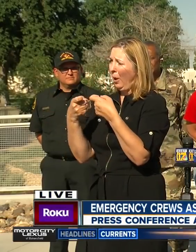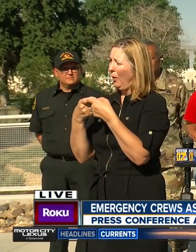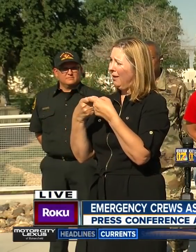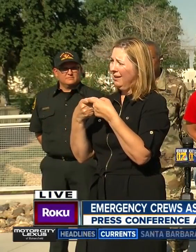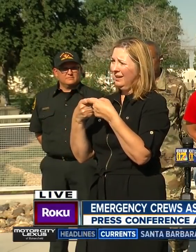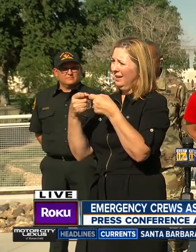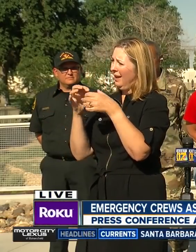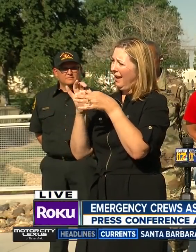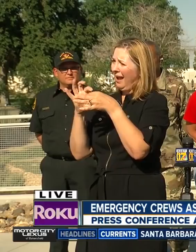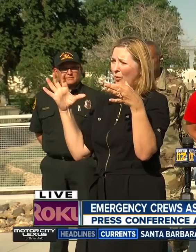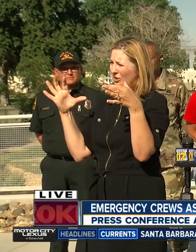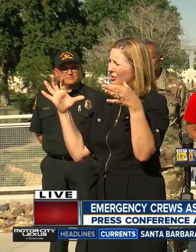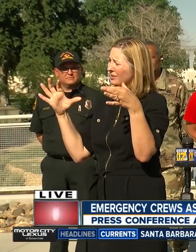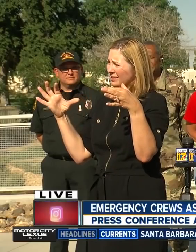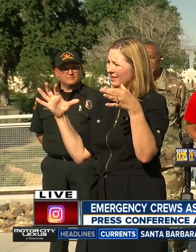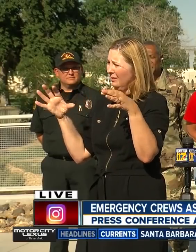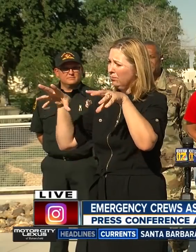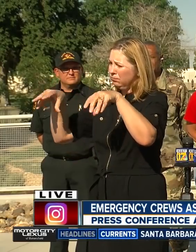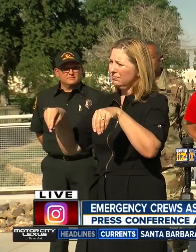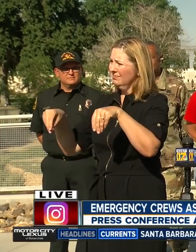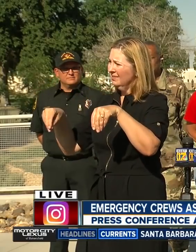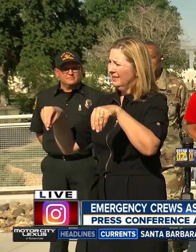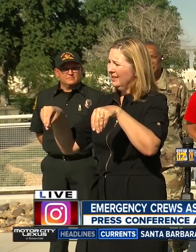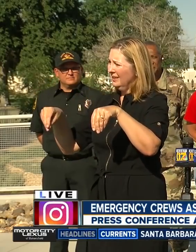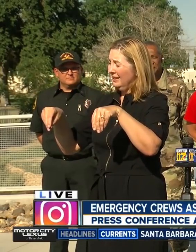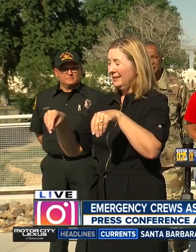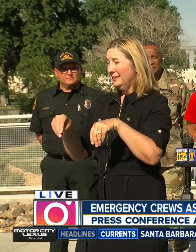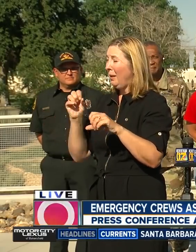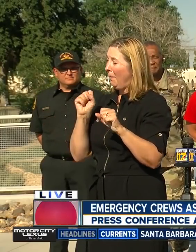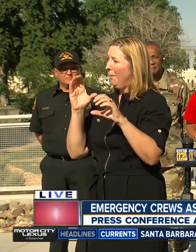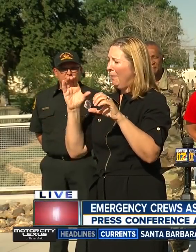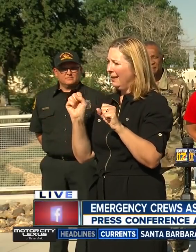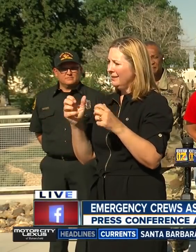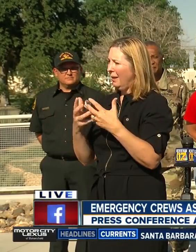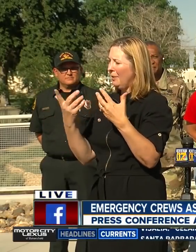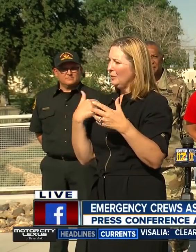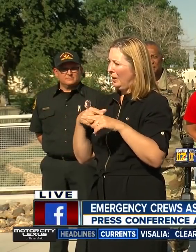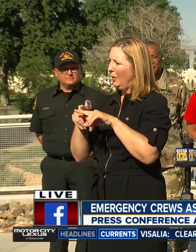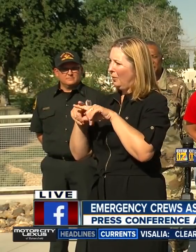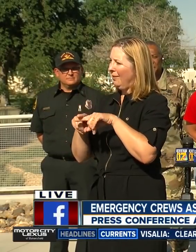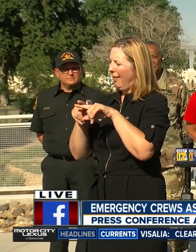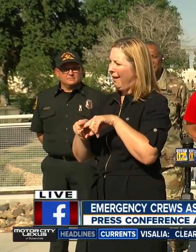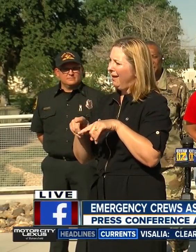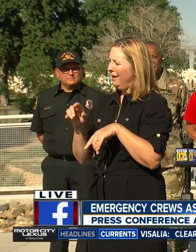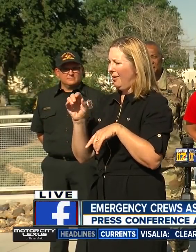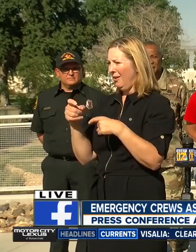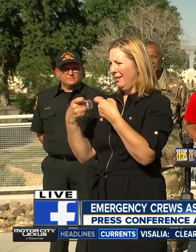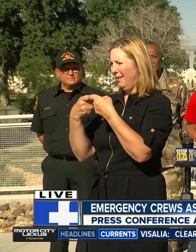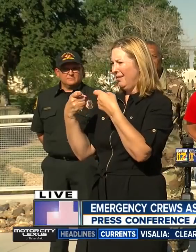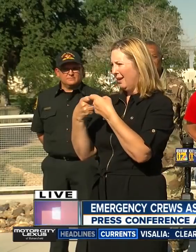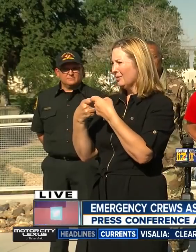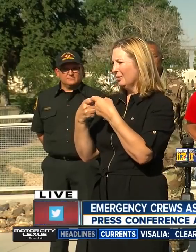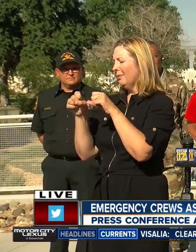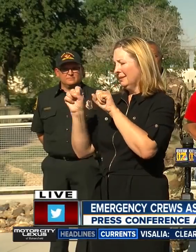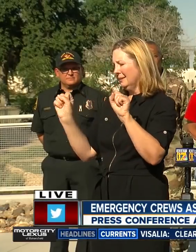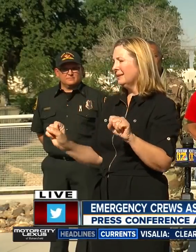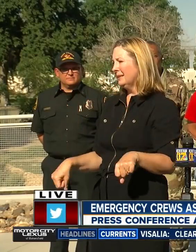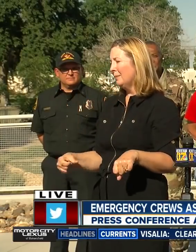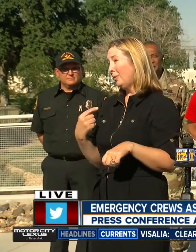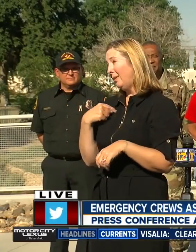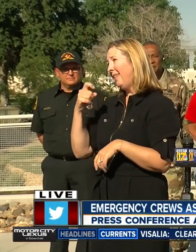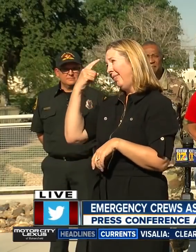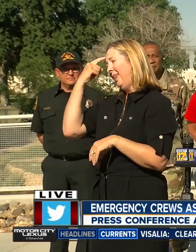It's important. It's amazing how much we rely on electrical systems in our day-to-day activity. And so we all need to be thinking